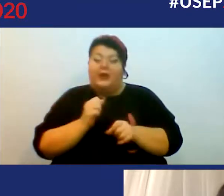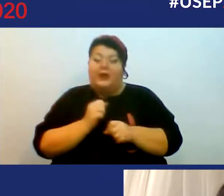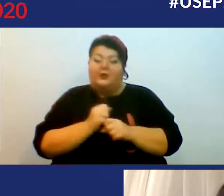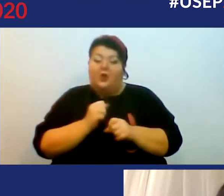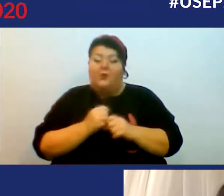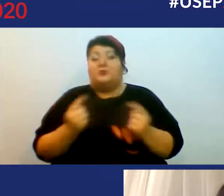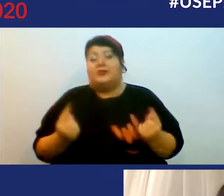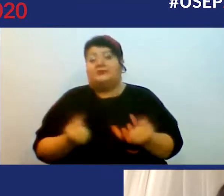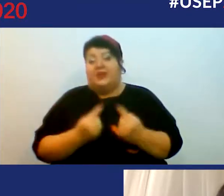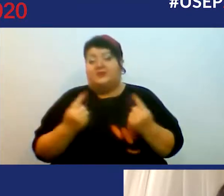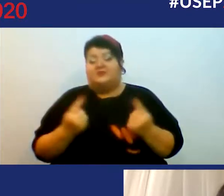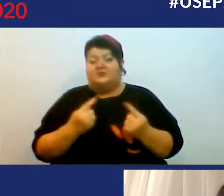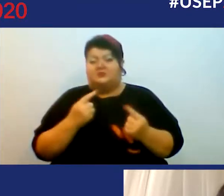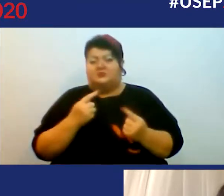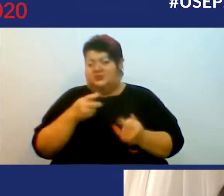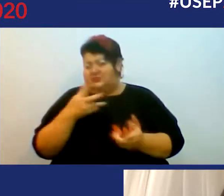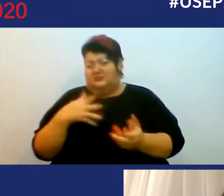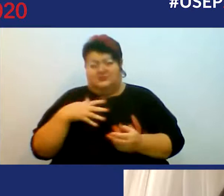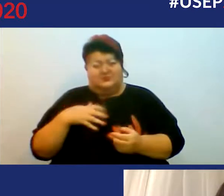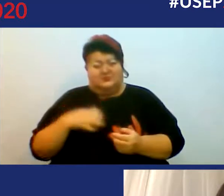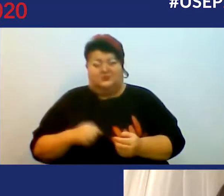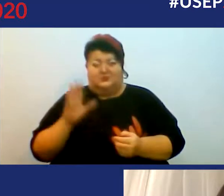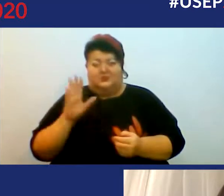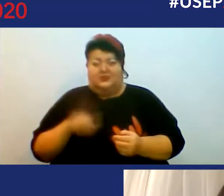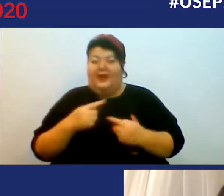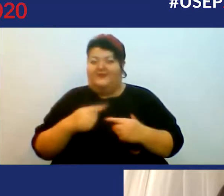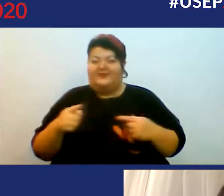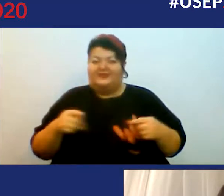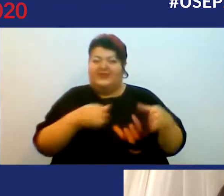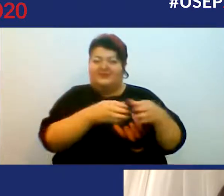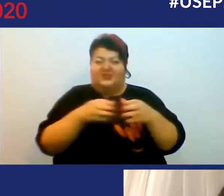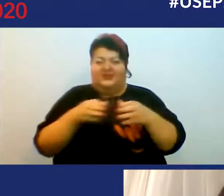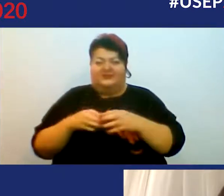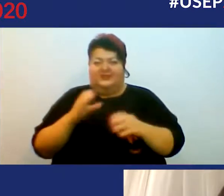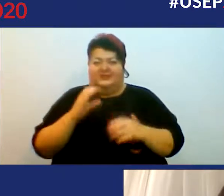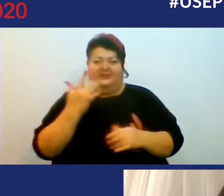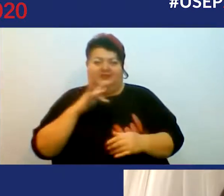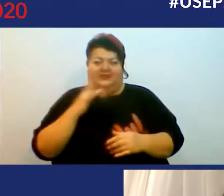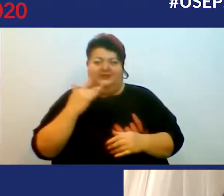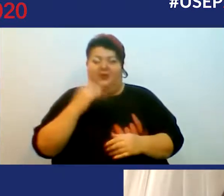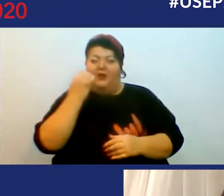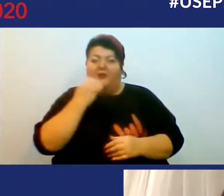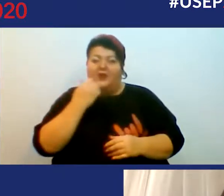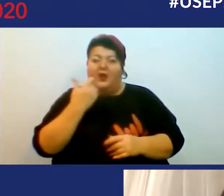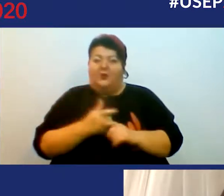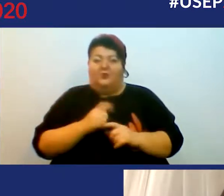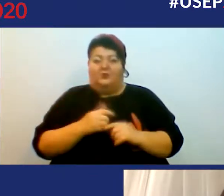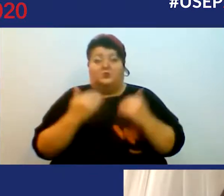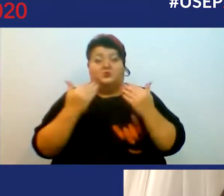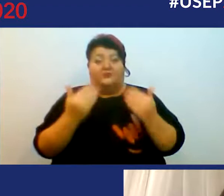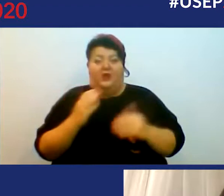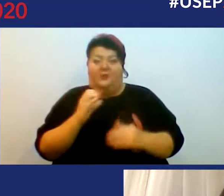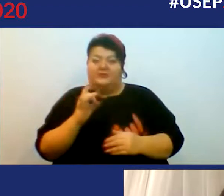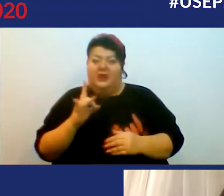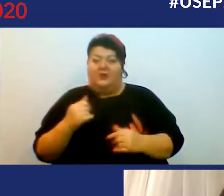everyone's just hoping today will be the same. Thank you so much, Sarah. I think we all hope for something that